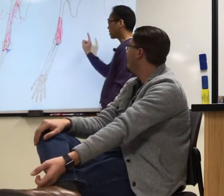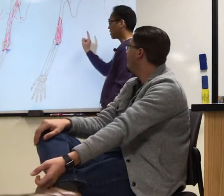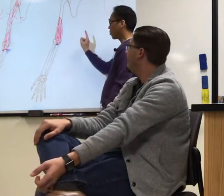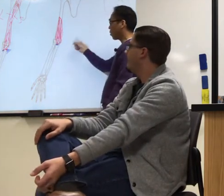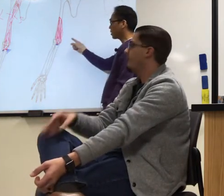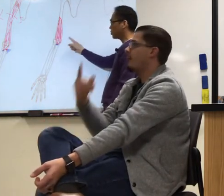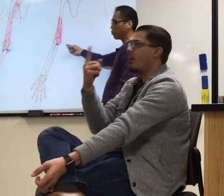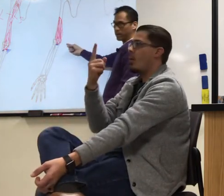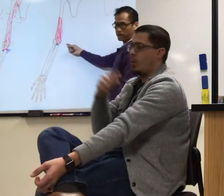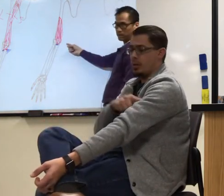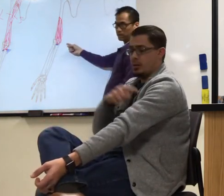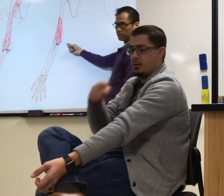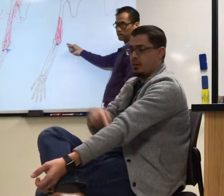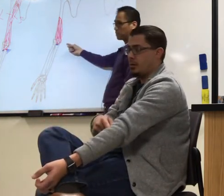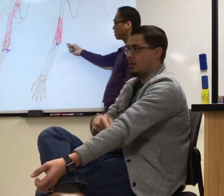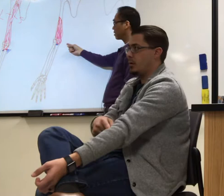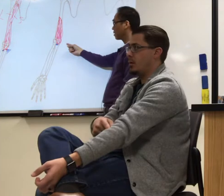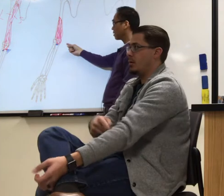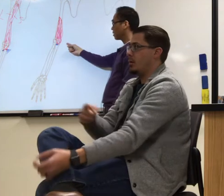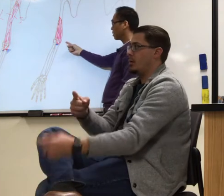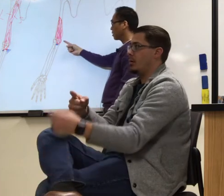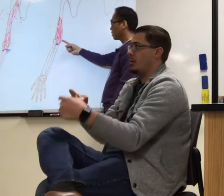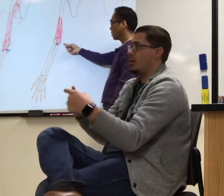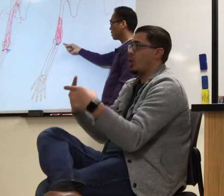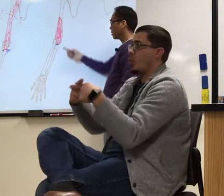only crossing one joint,